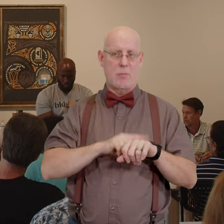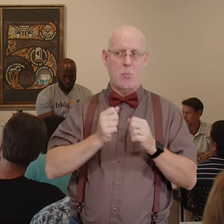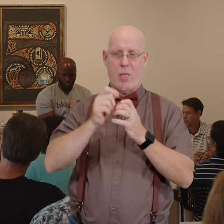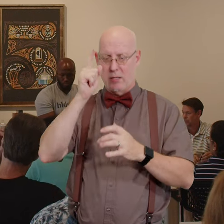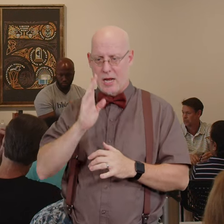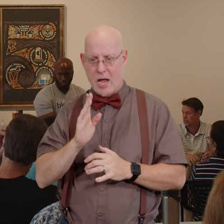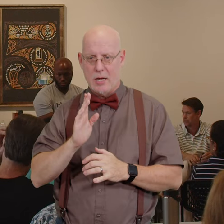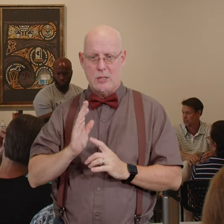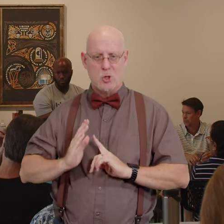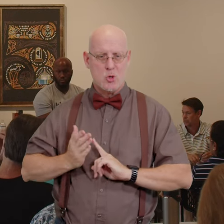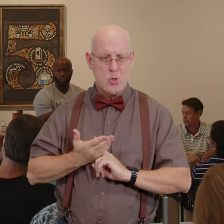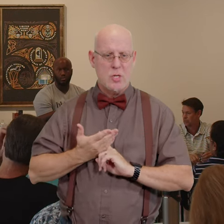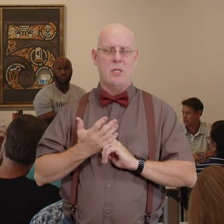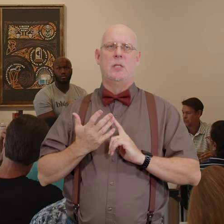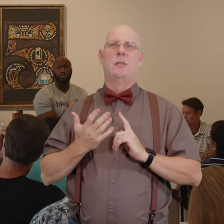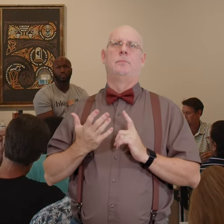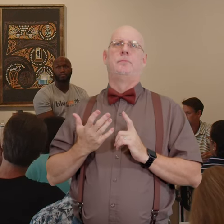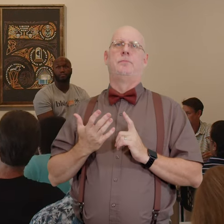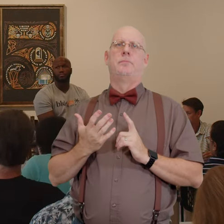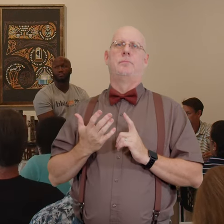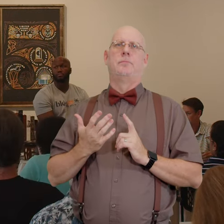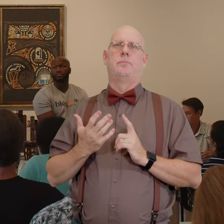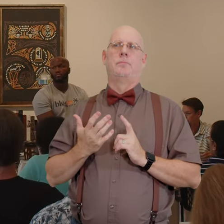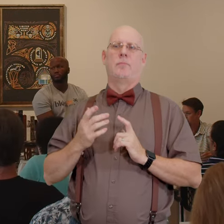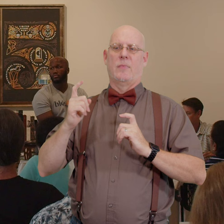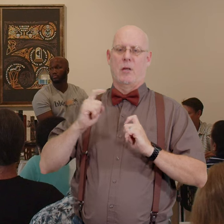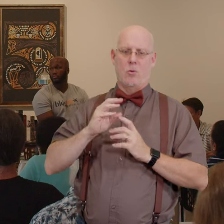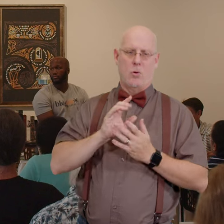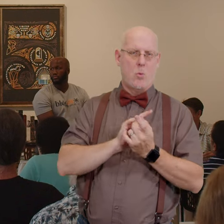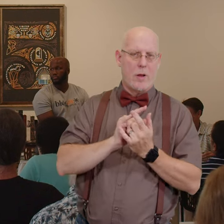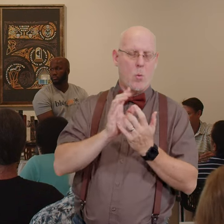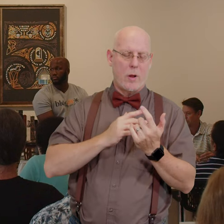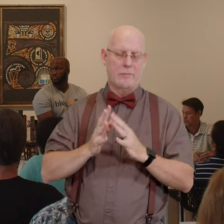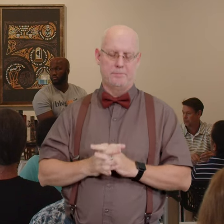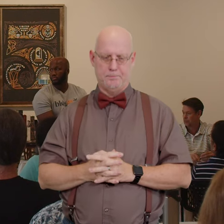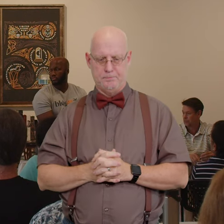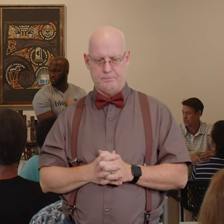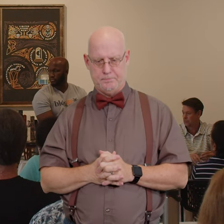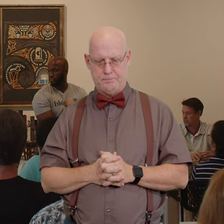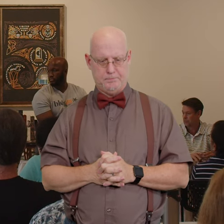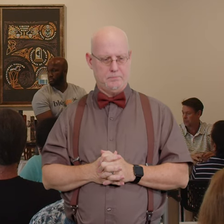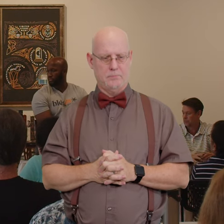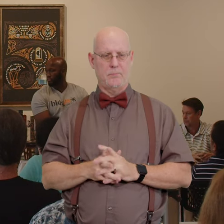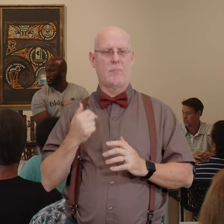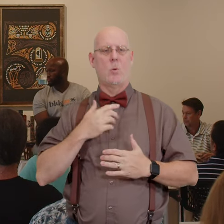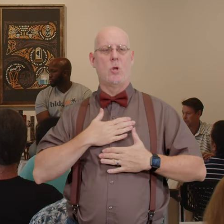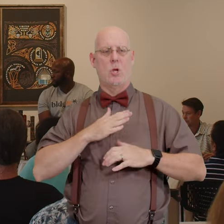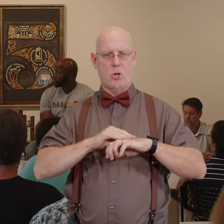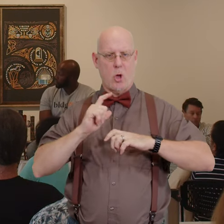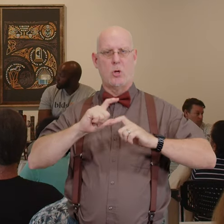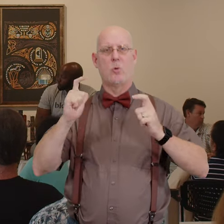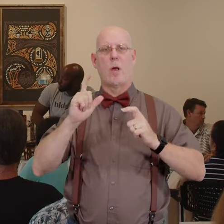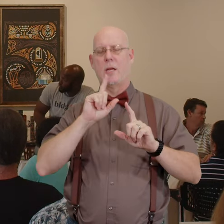the same time, without God coercing or arousing or romancing them, alluring them, whatever. We are